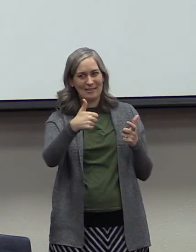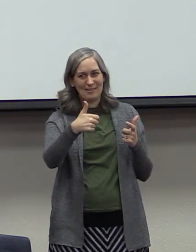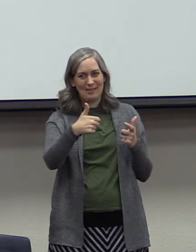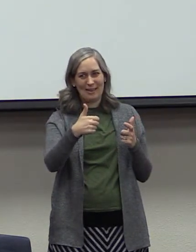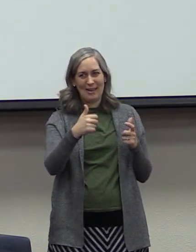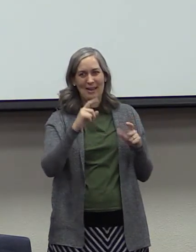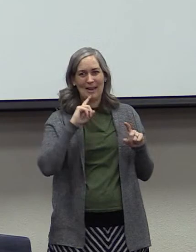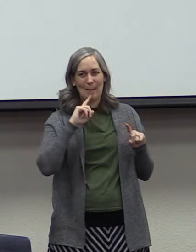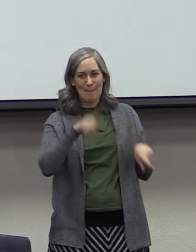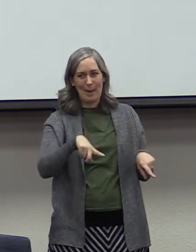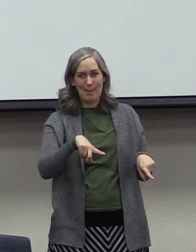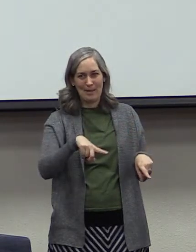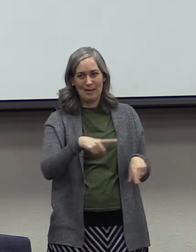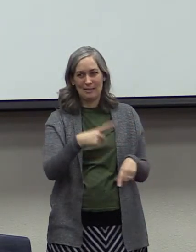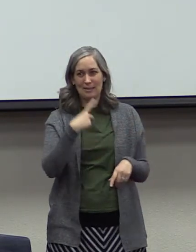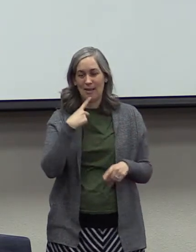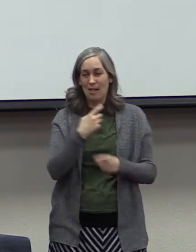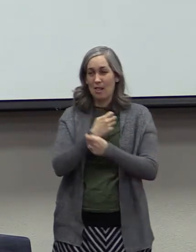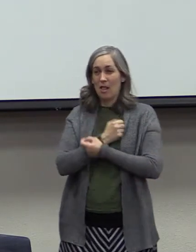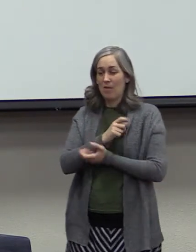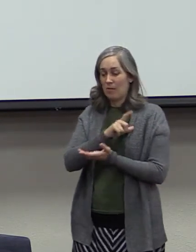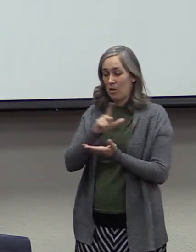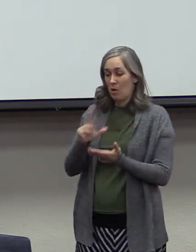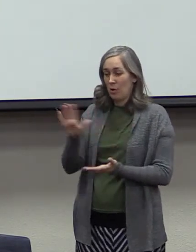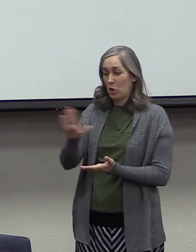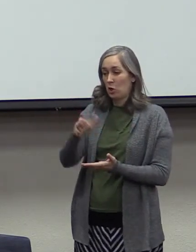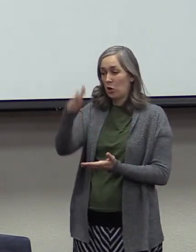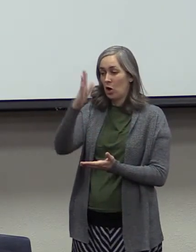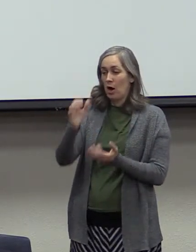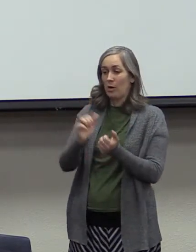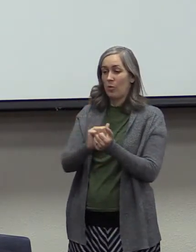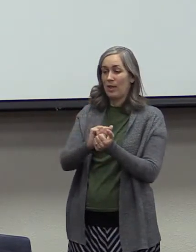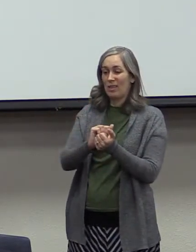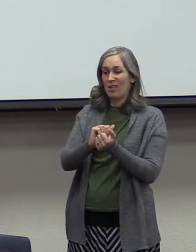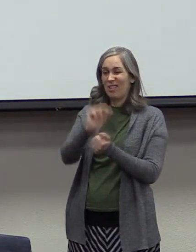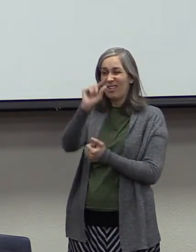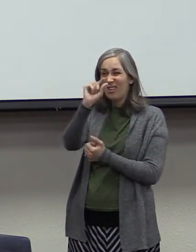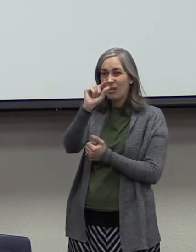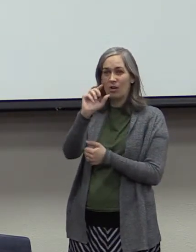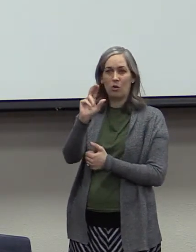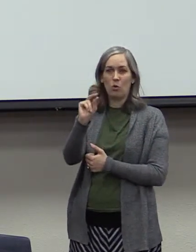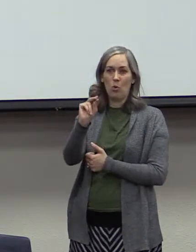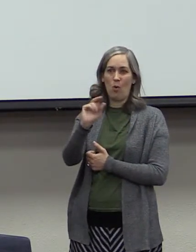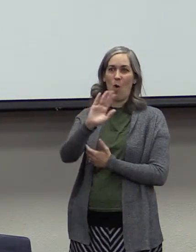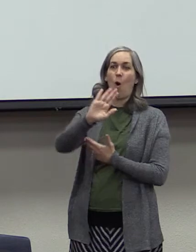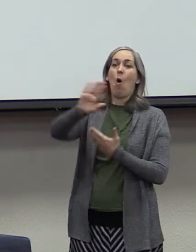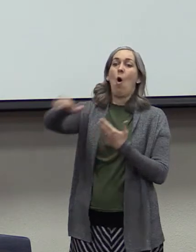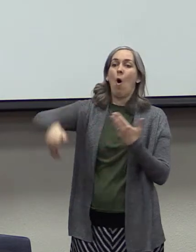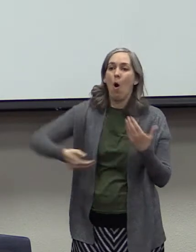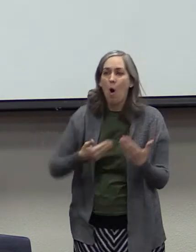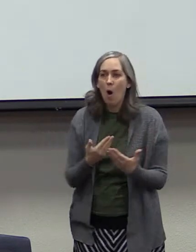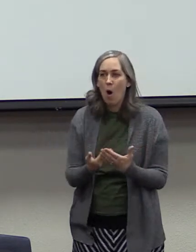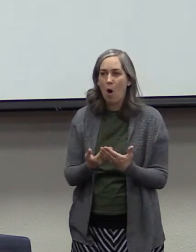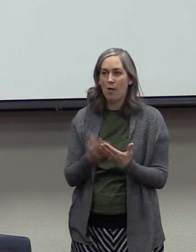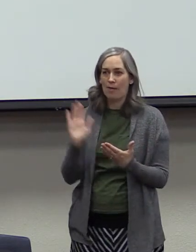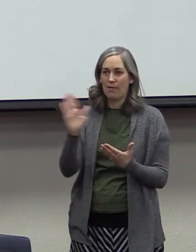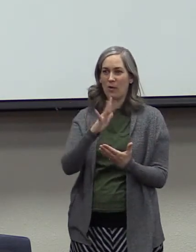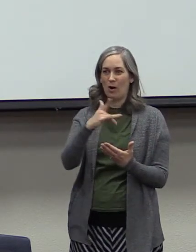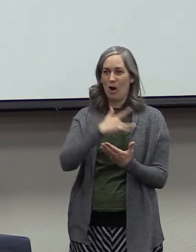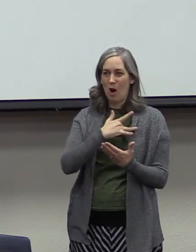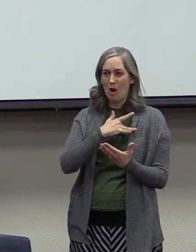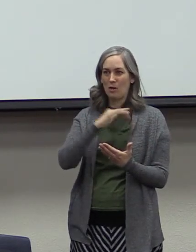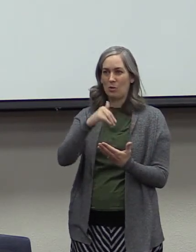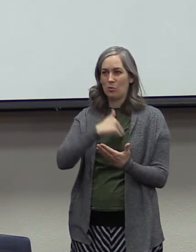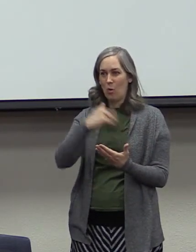all, not a little bit of it, but love the Lord your God with all of your heart, soul, and